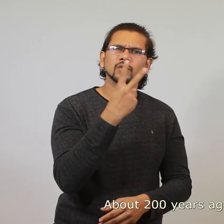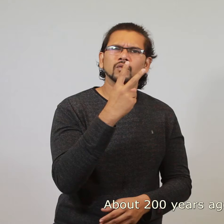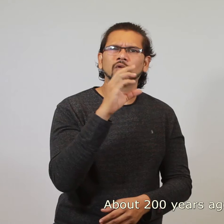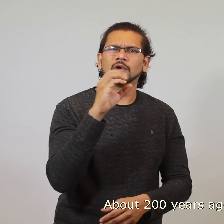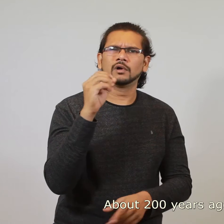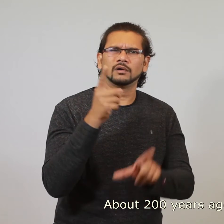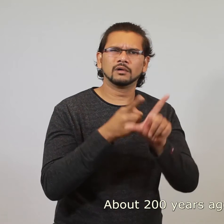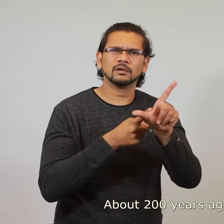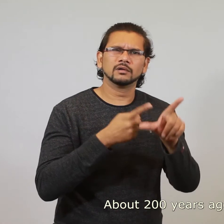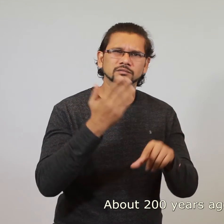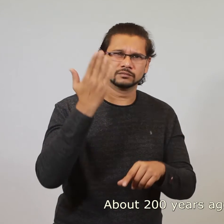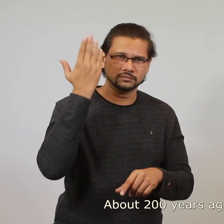About 200 years ago,